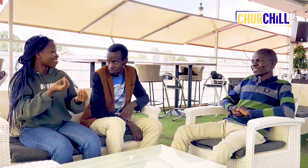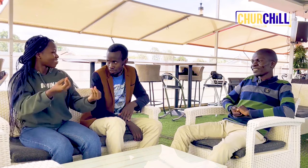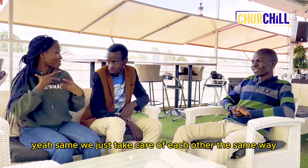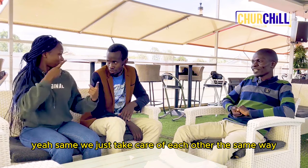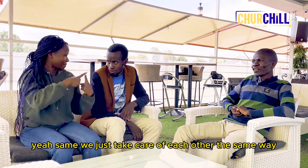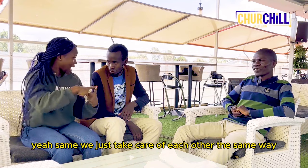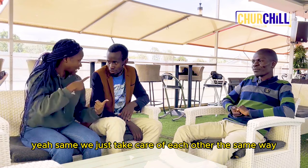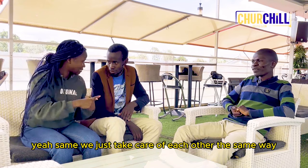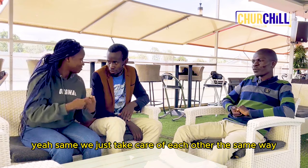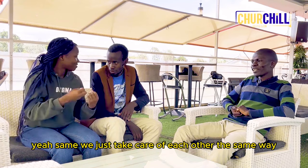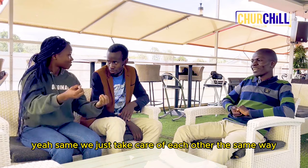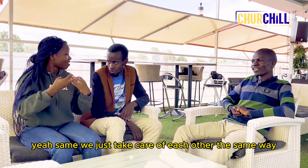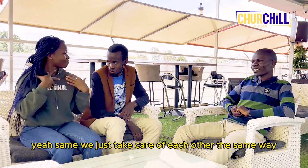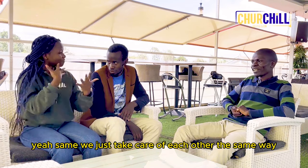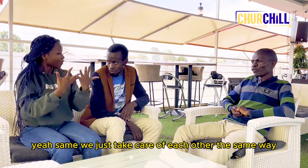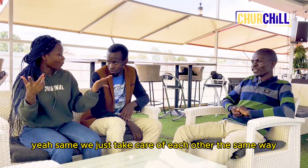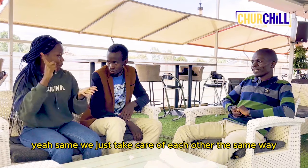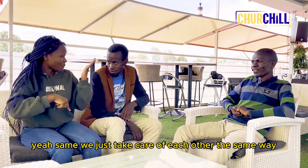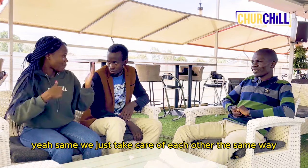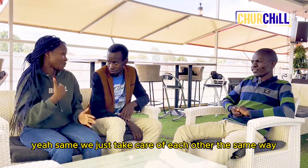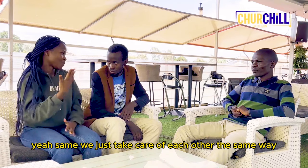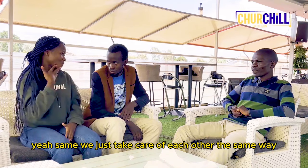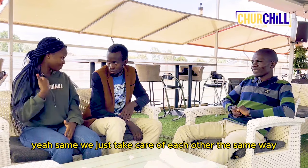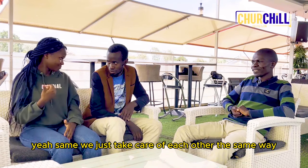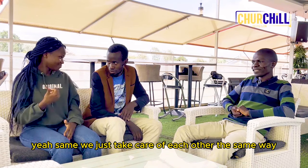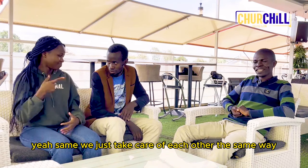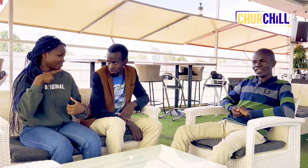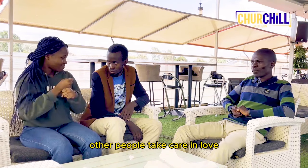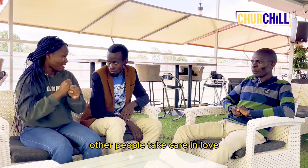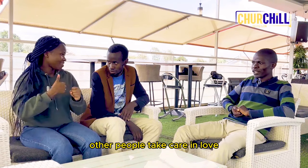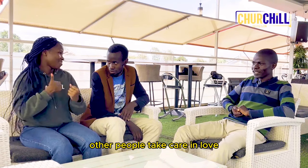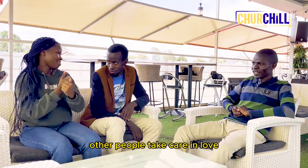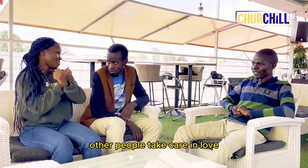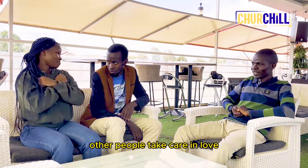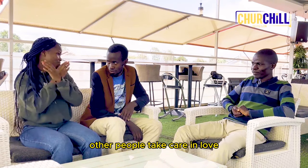Yeah. Yeah. Yeah. We just take care of each other the same way other people take care and laugh.